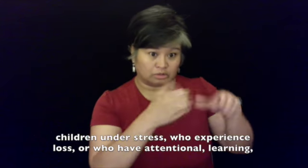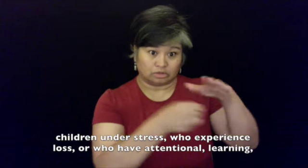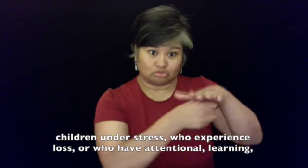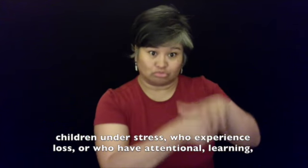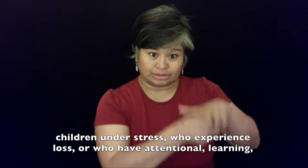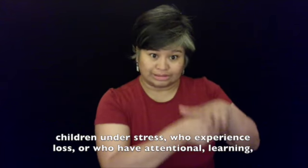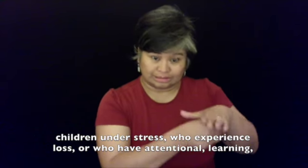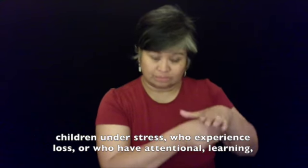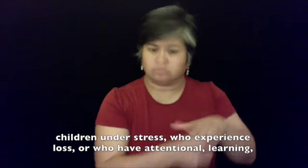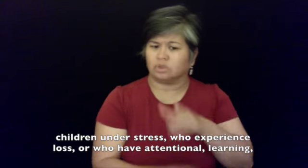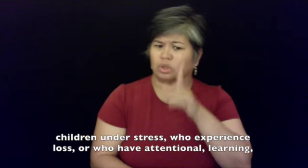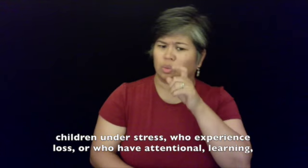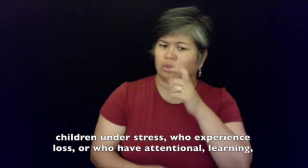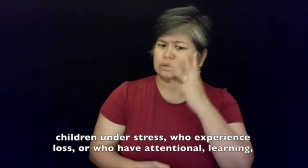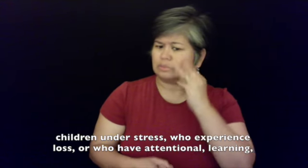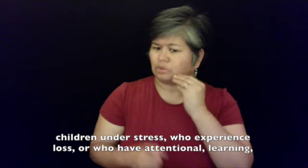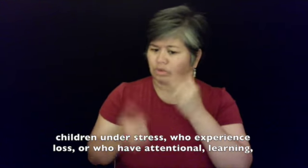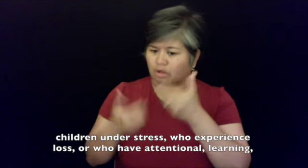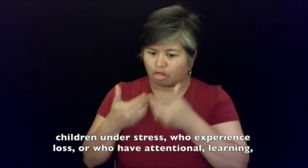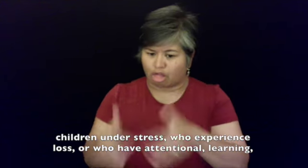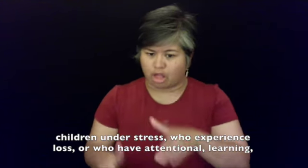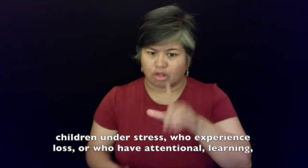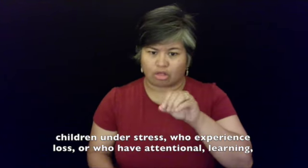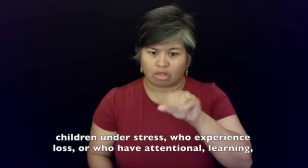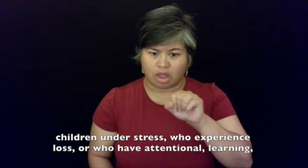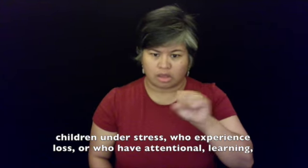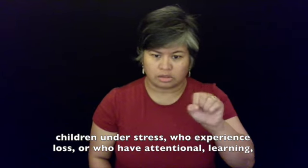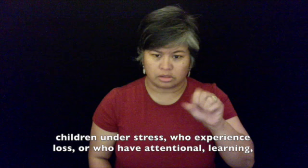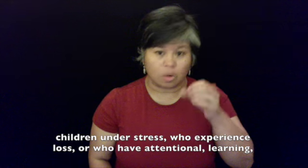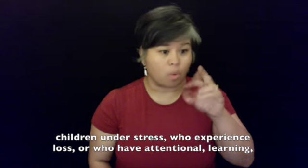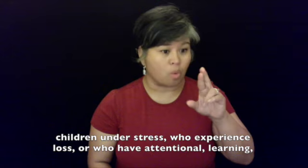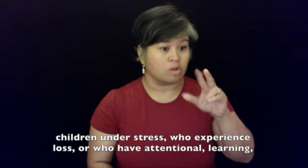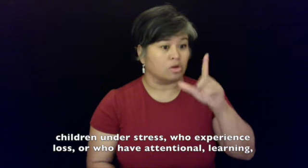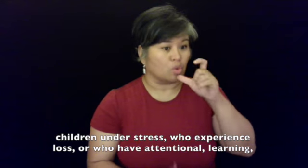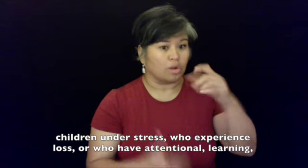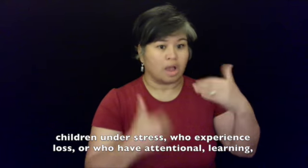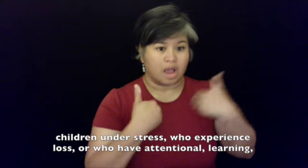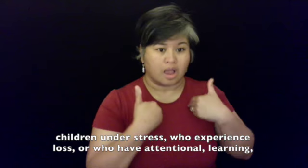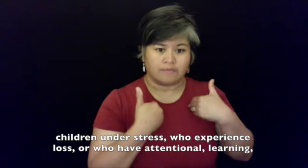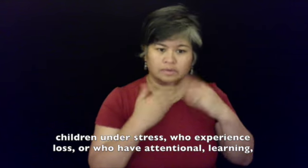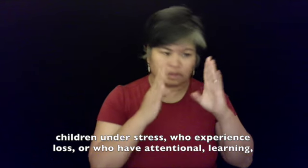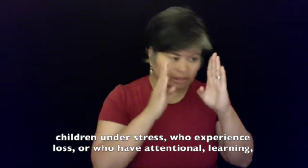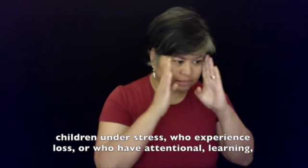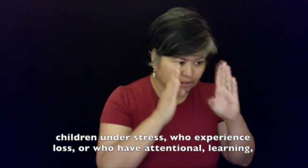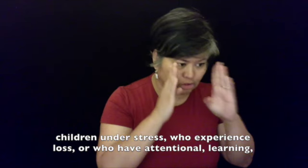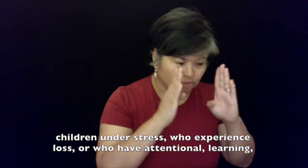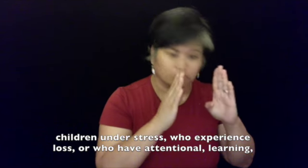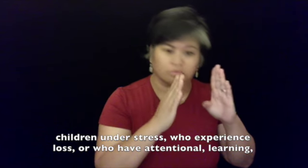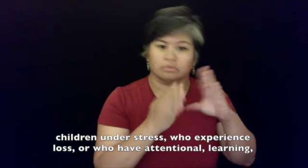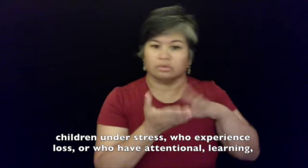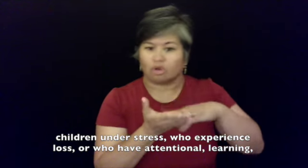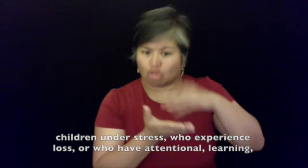children under stress who experience loss or who have additional learning,